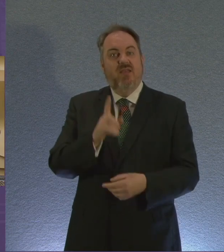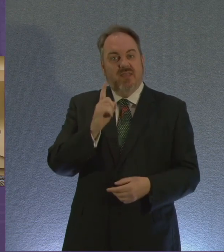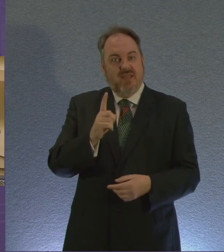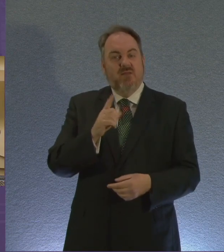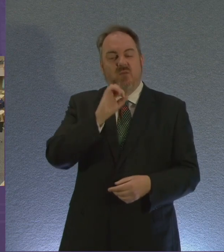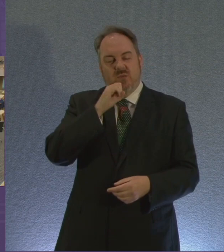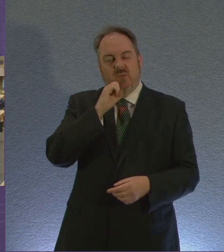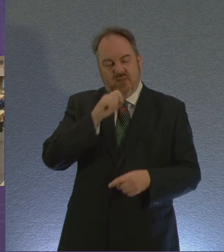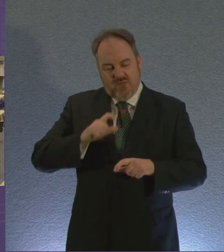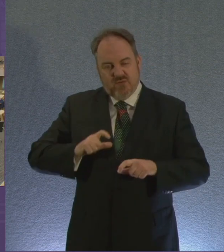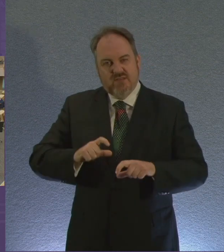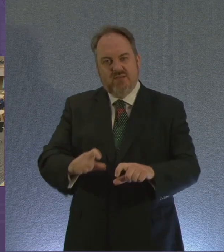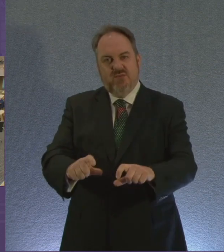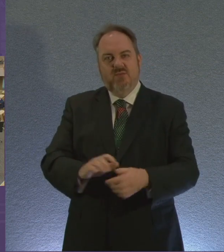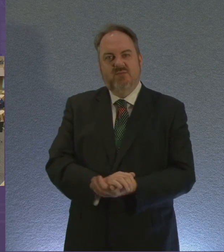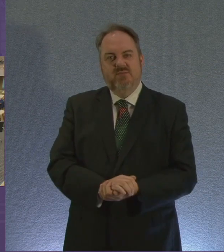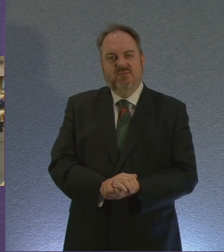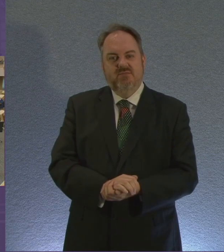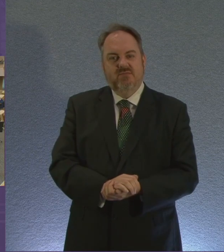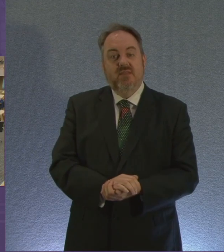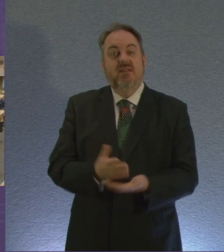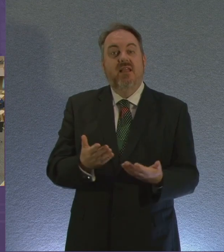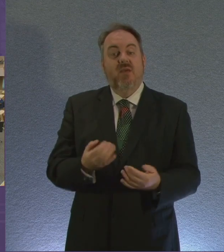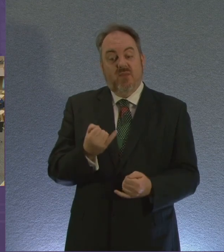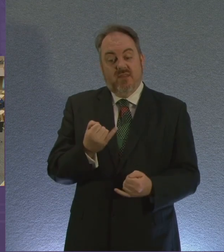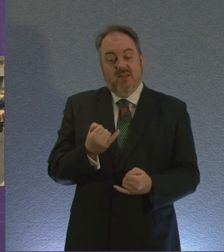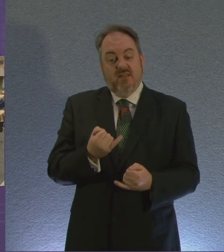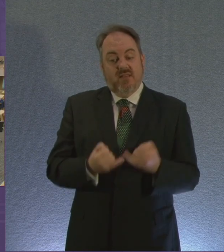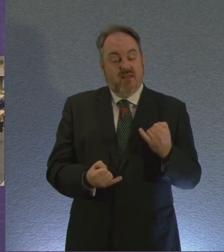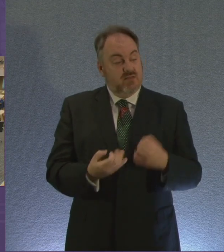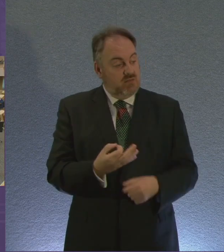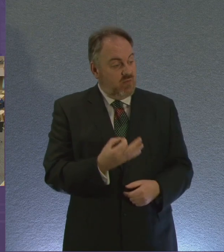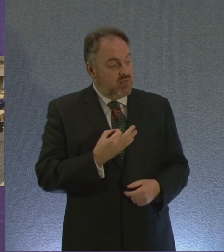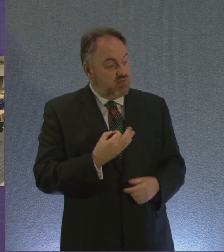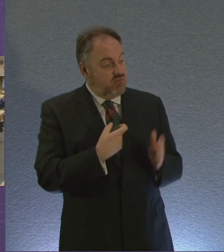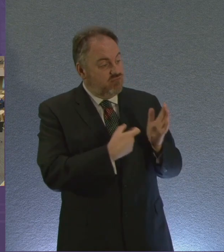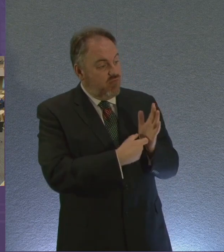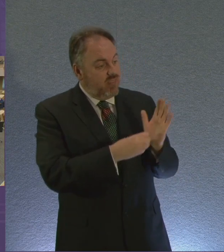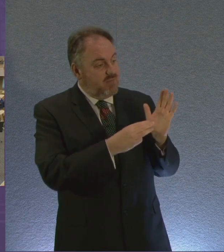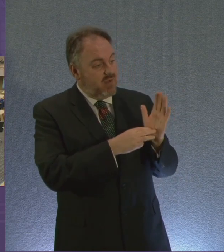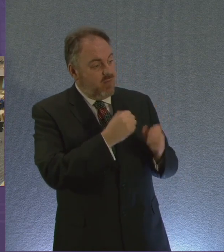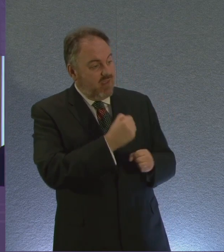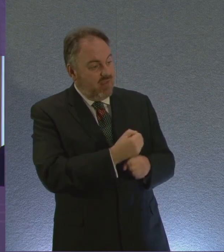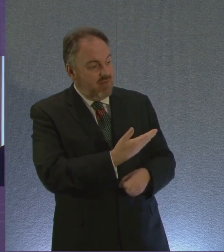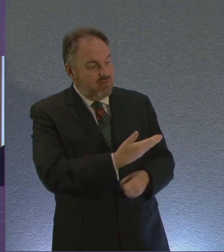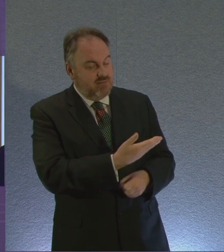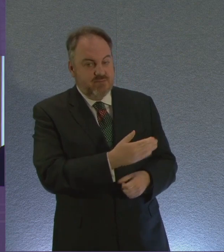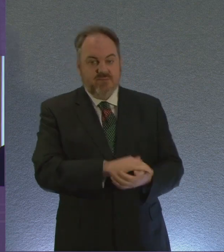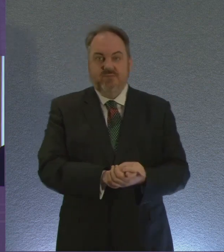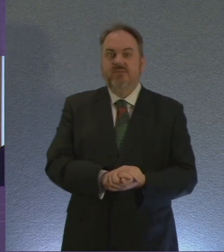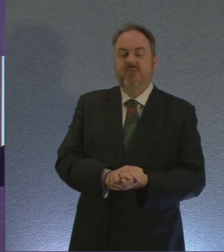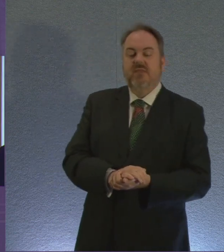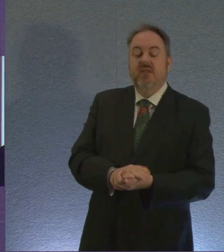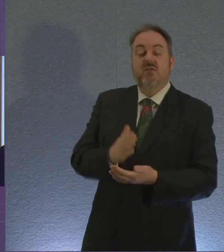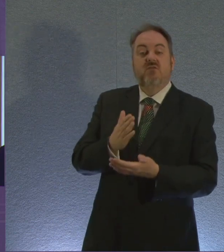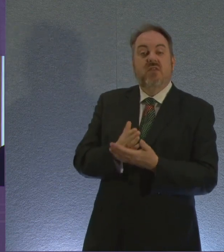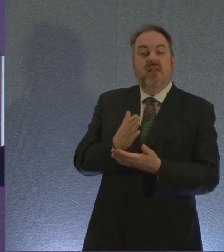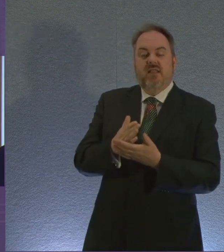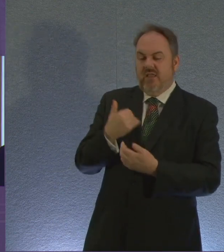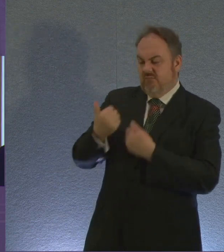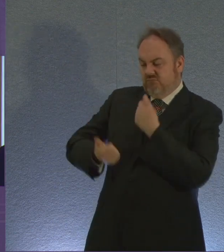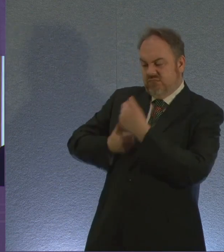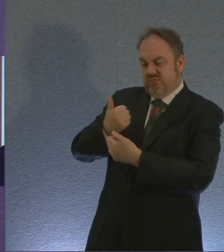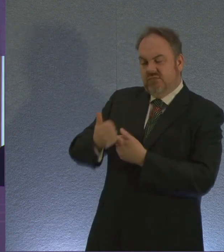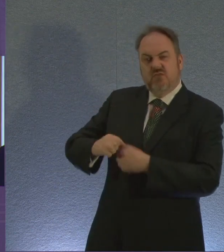urgency. And the last question in this statement is from Ruth Maguire. Presiding Officer, I commend the Scottish Government's focus on